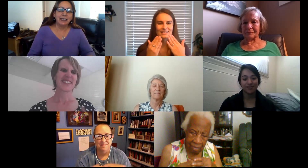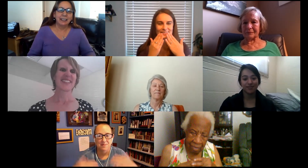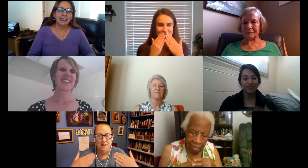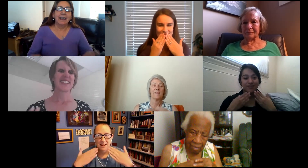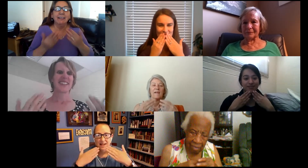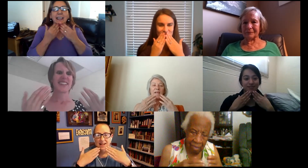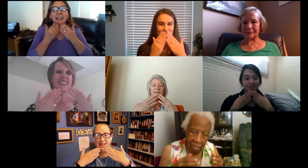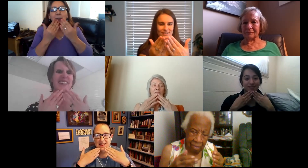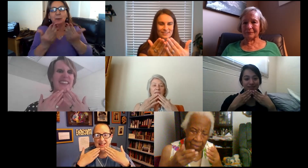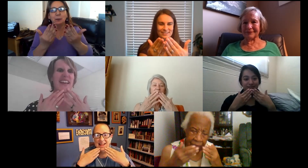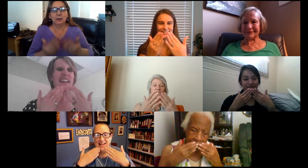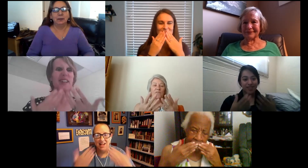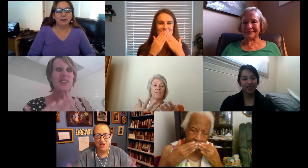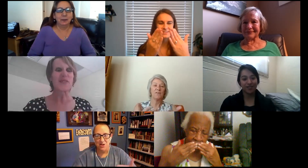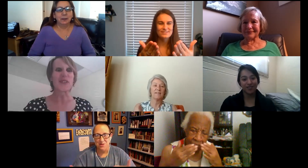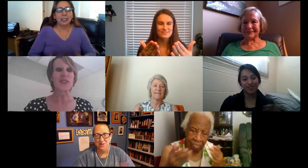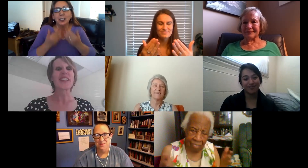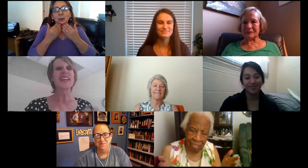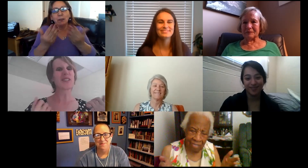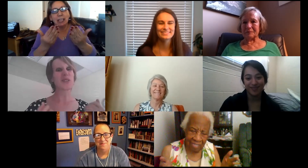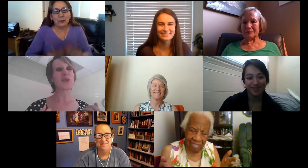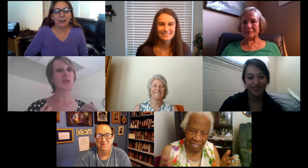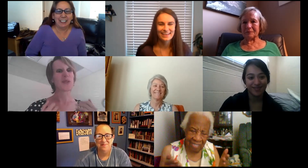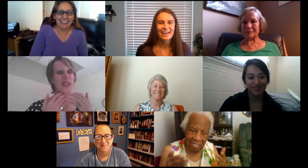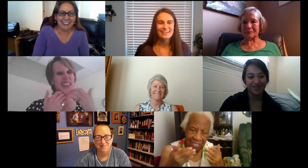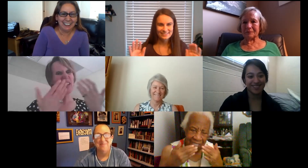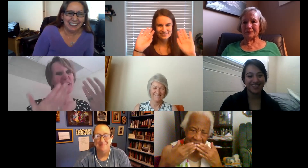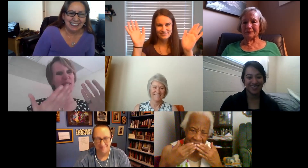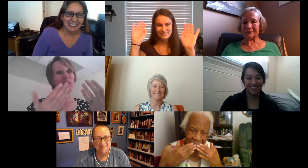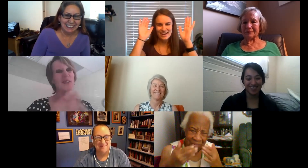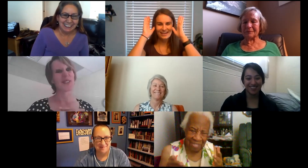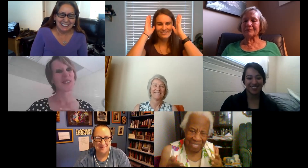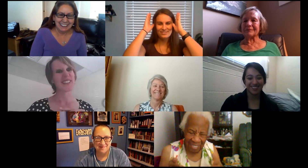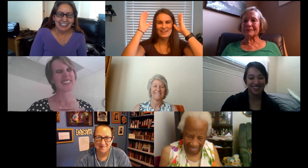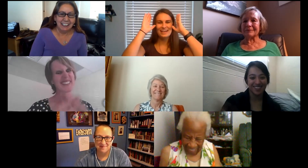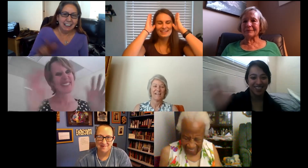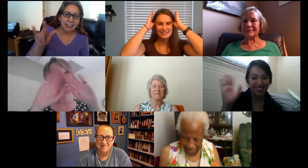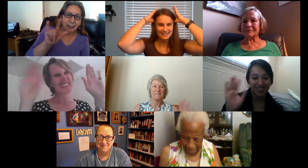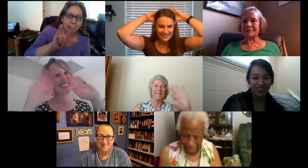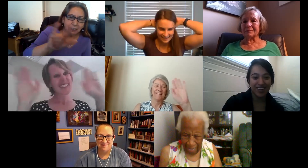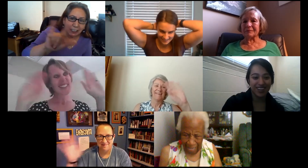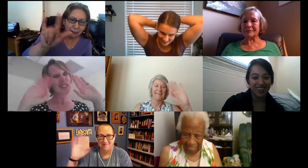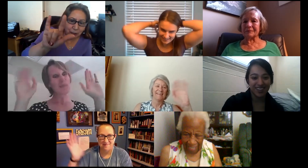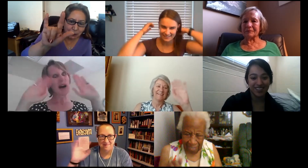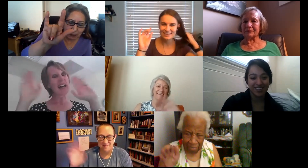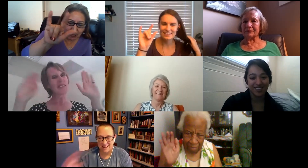1. Thankful. Thank you or thankful. Bye, everybody. Love you.